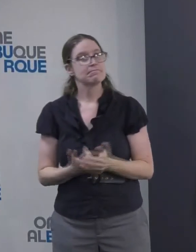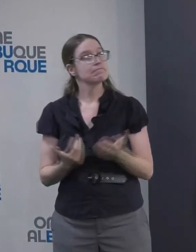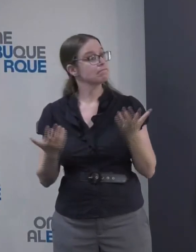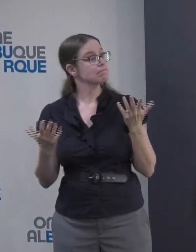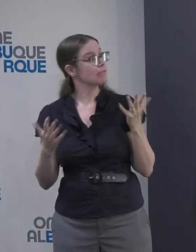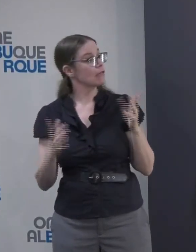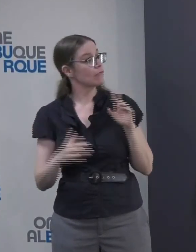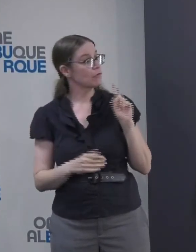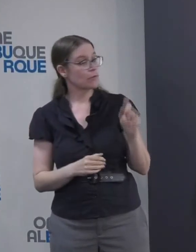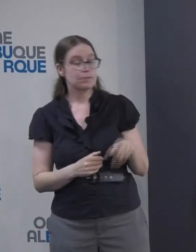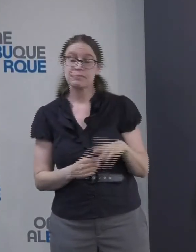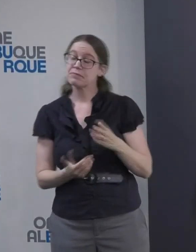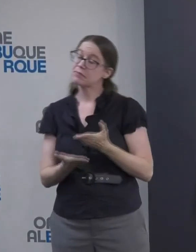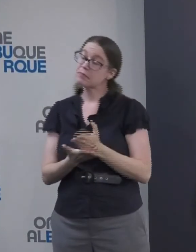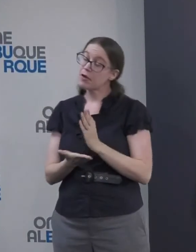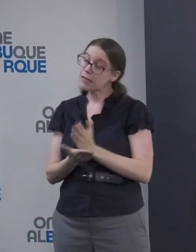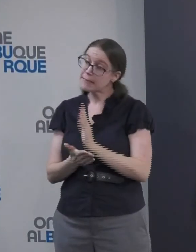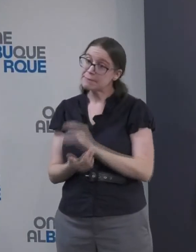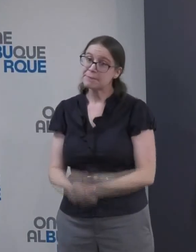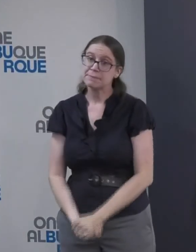right now. So. All right.